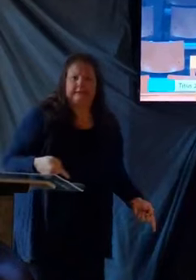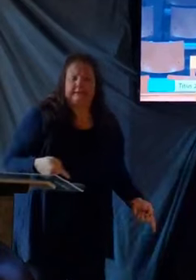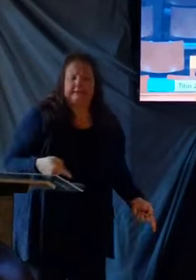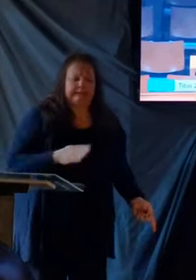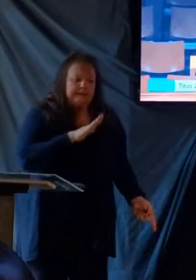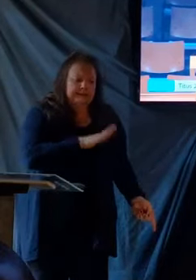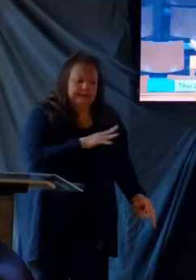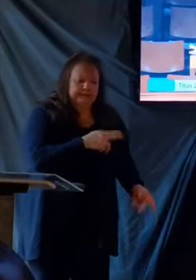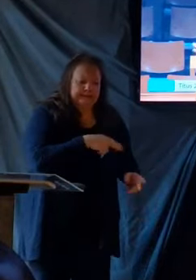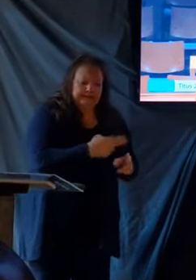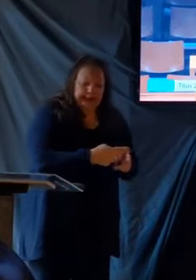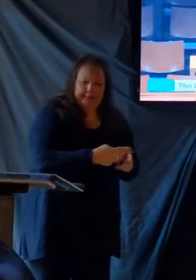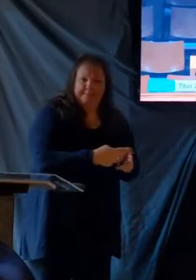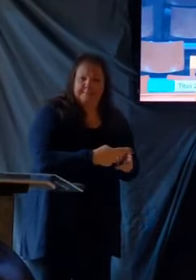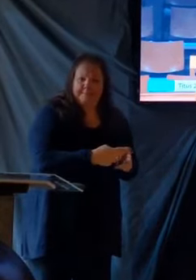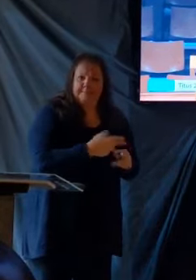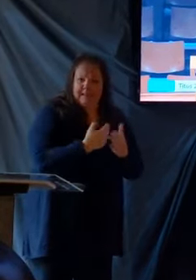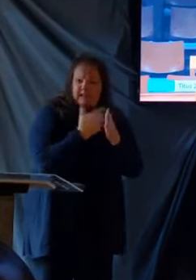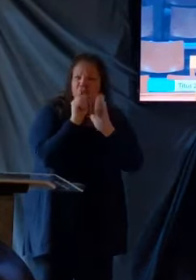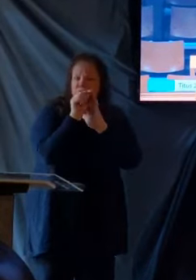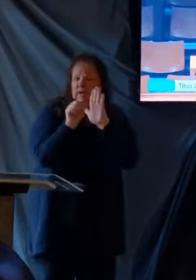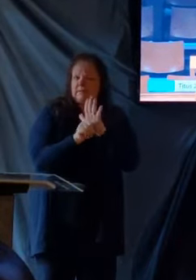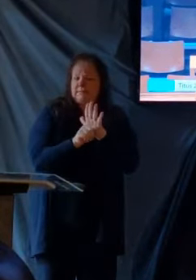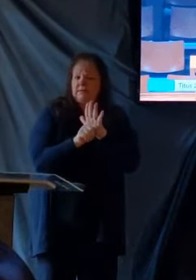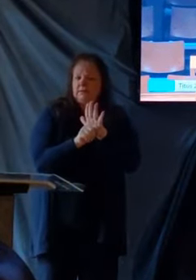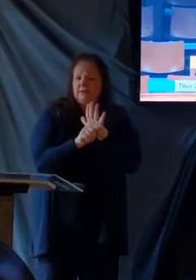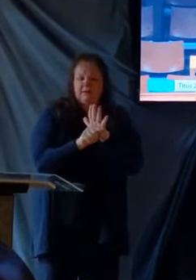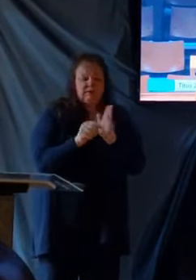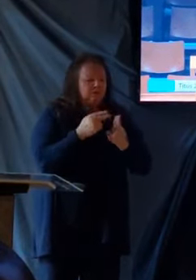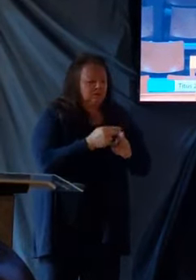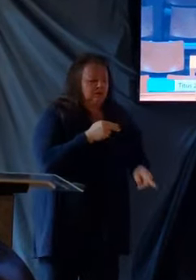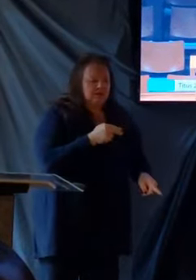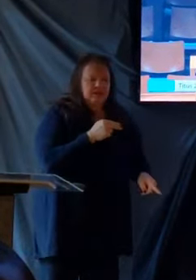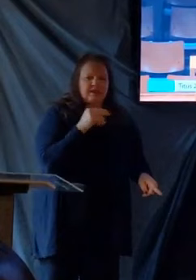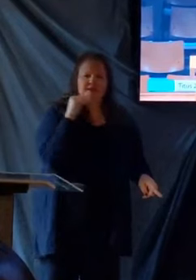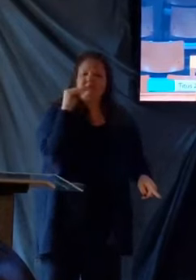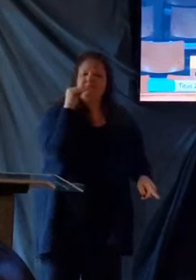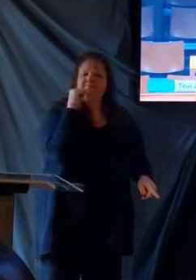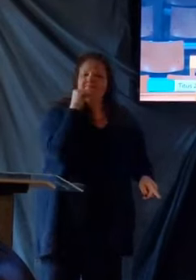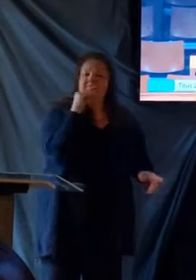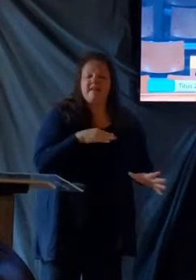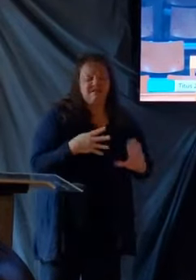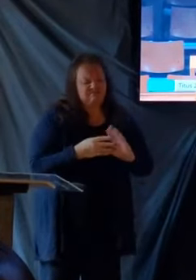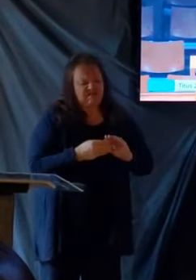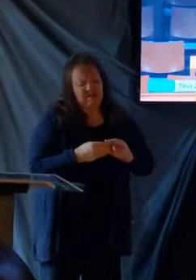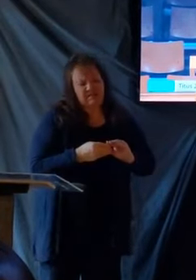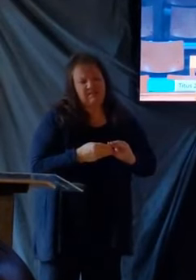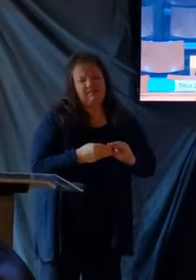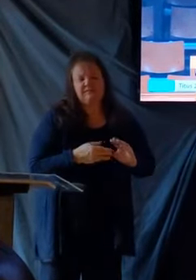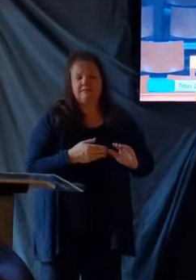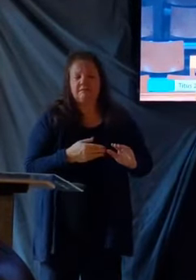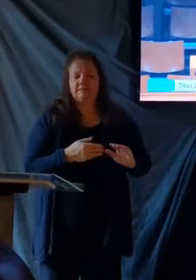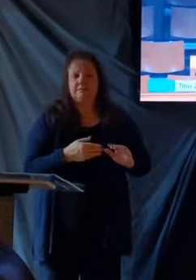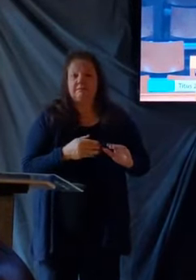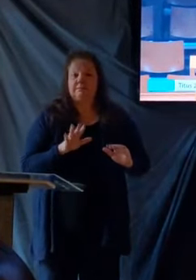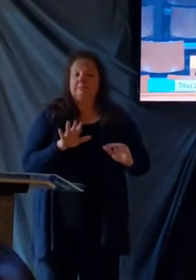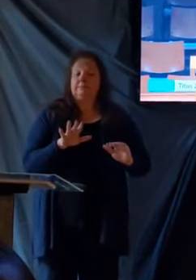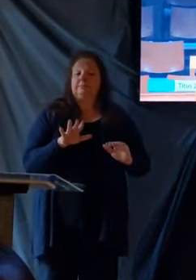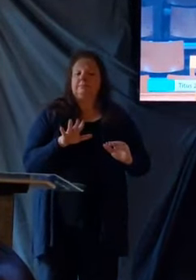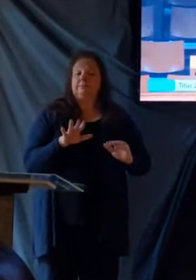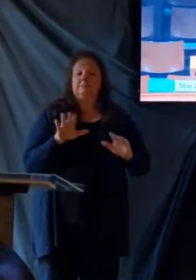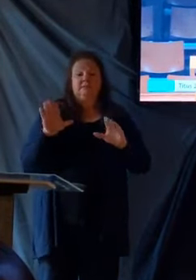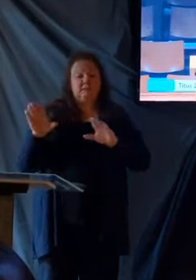Now, that's its normal use in the New Testament, to refer to the devil. He's the slanderer. Well,